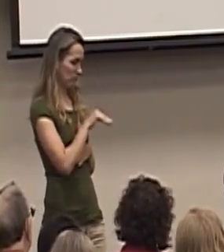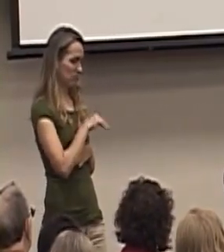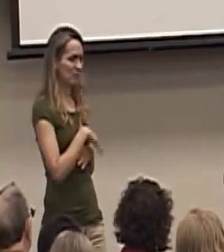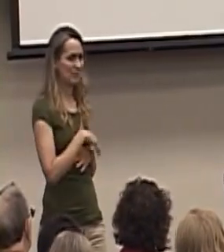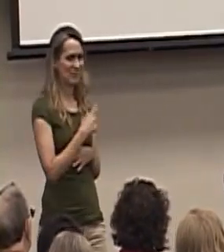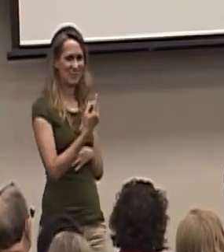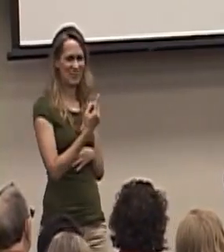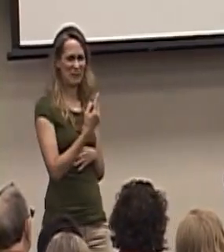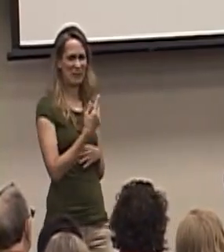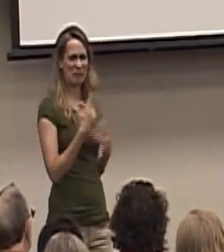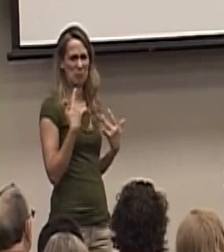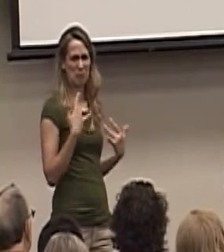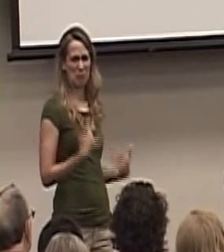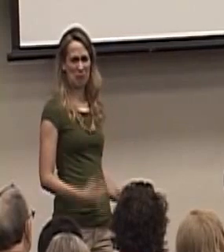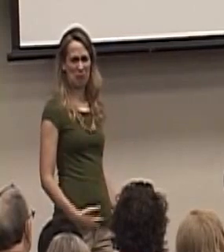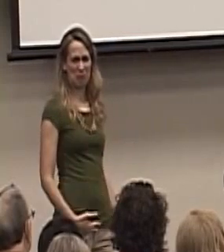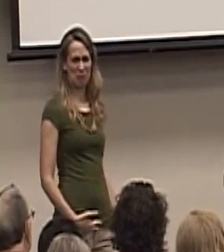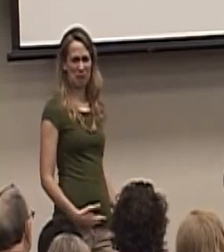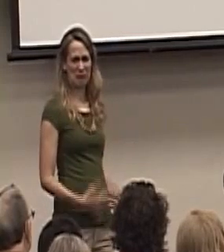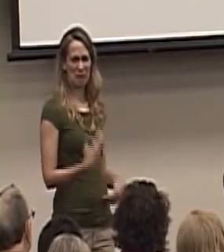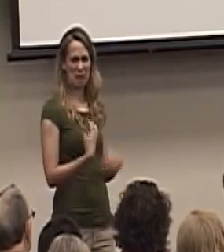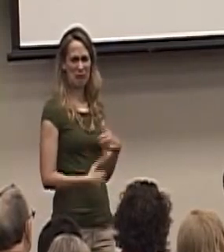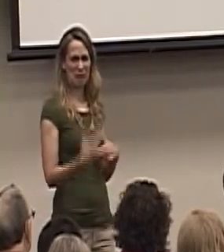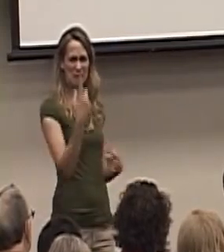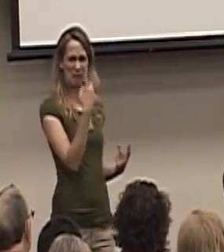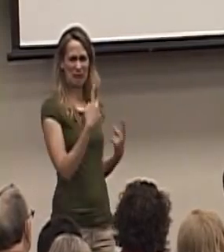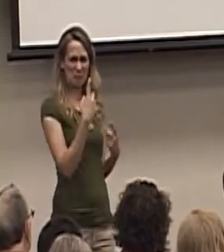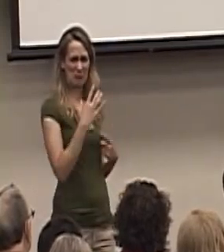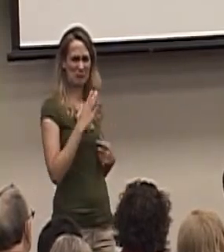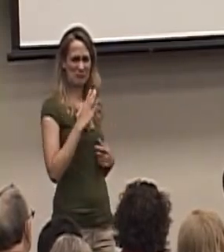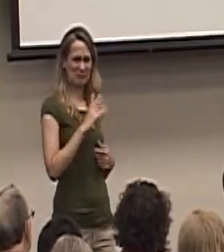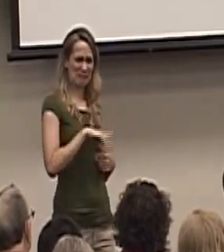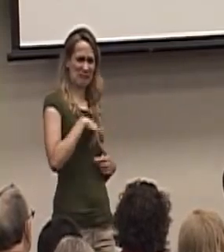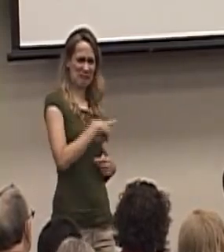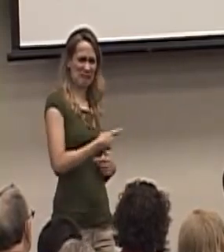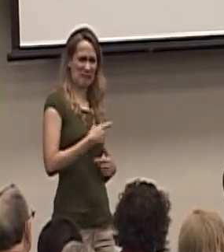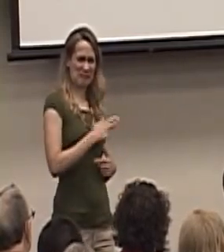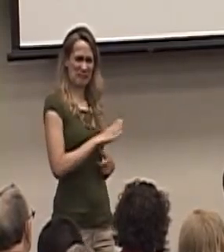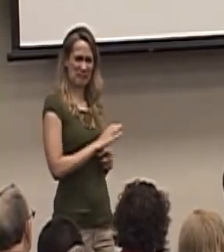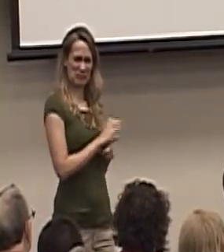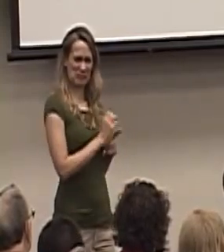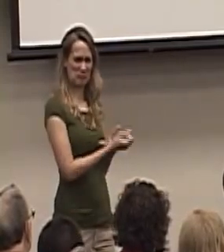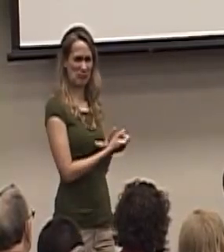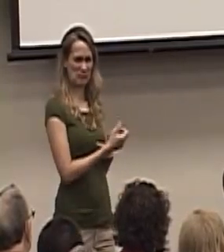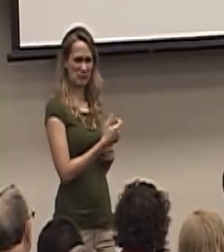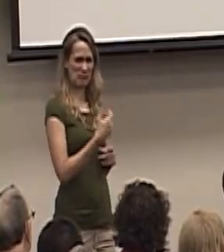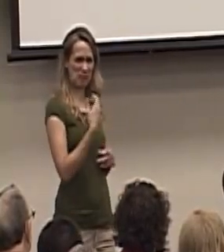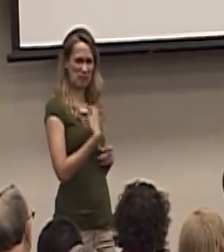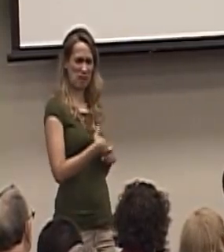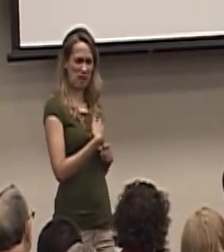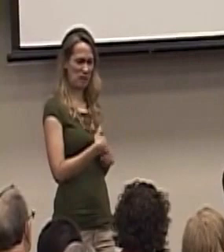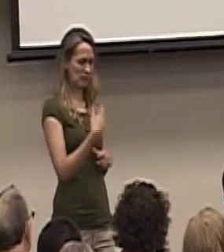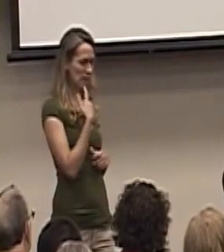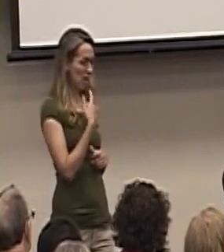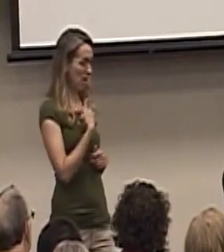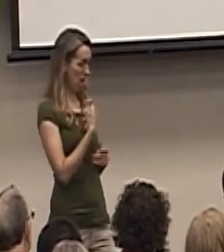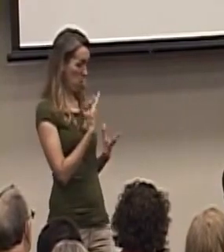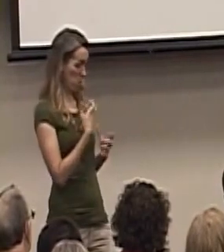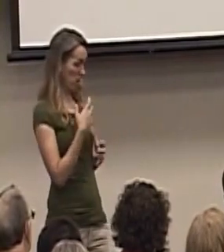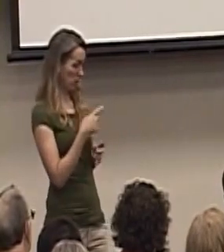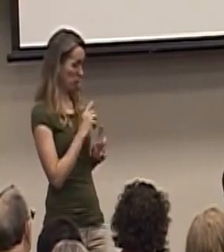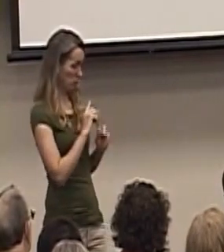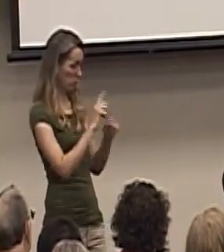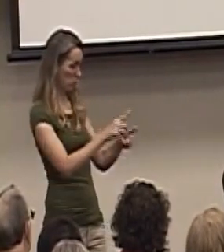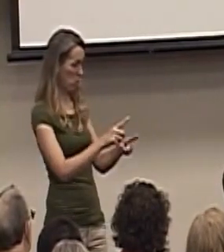probably devastating for all of us to hear and to think about being in his shoes or even being in Gomer's shoes, because he says, I want you to go and I want you to buy her